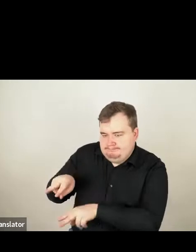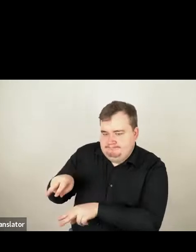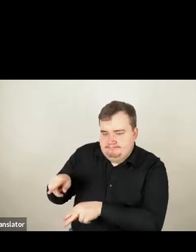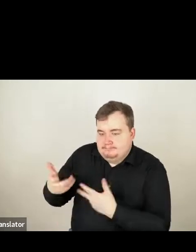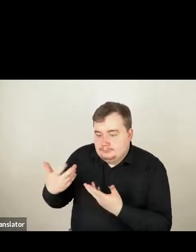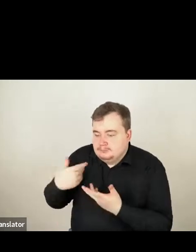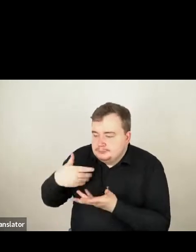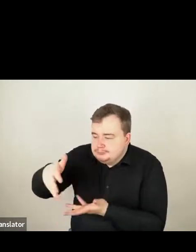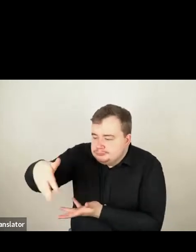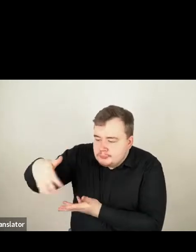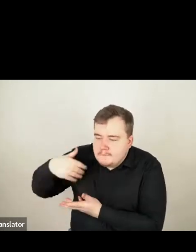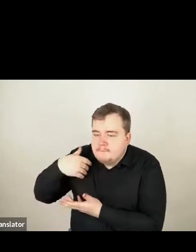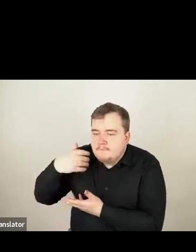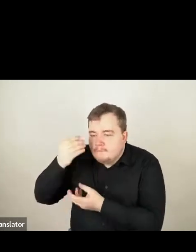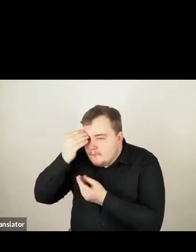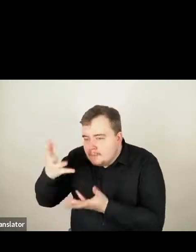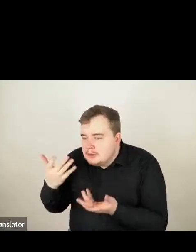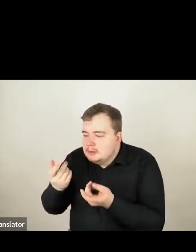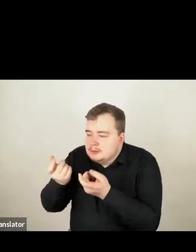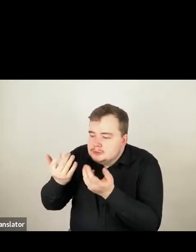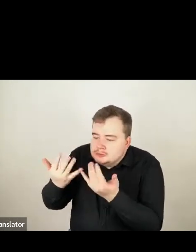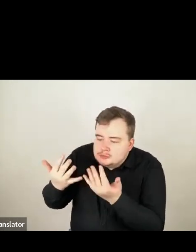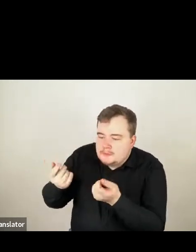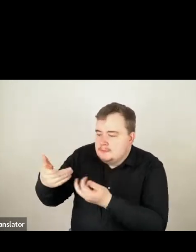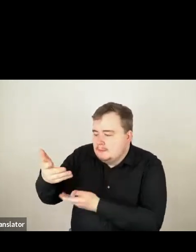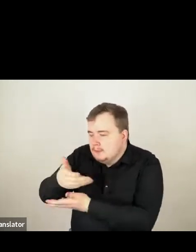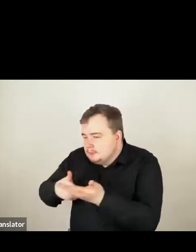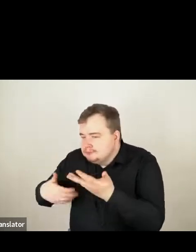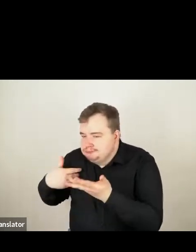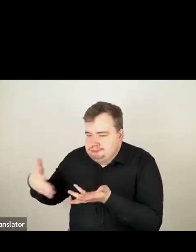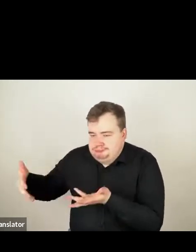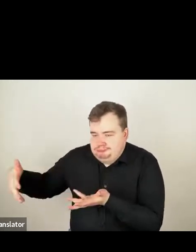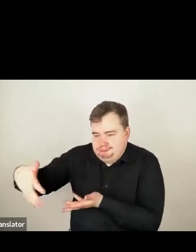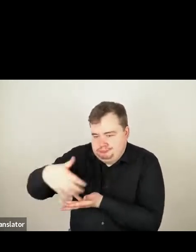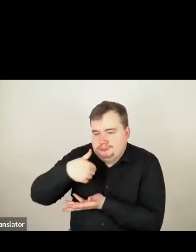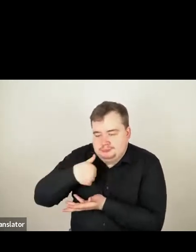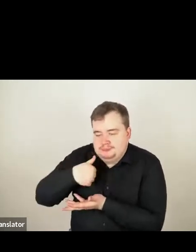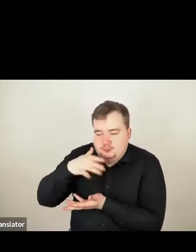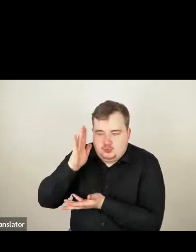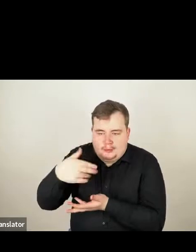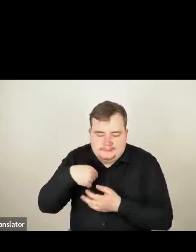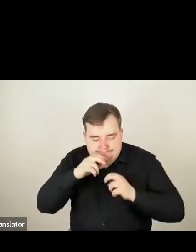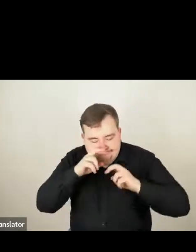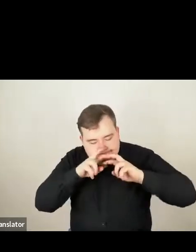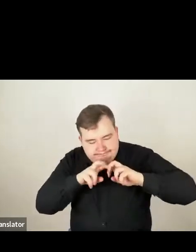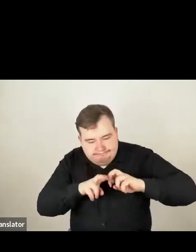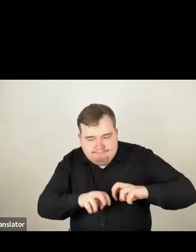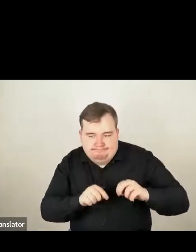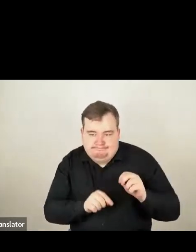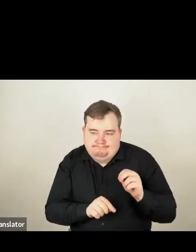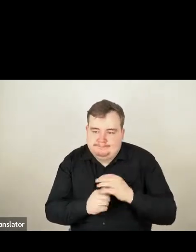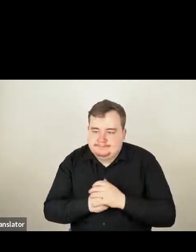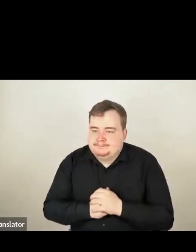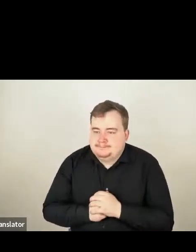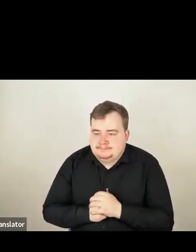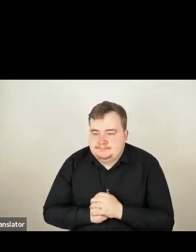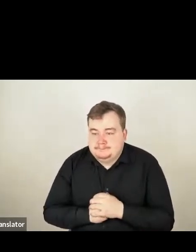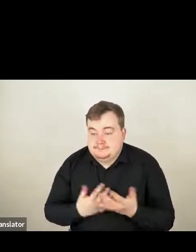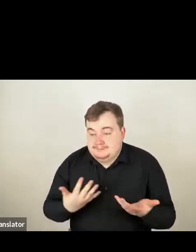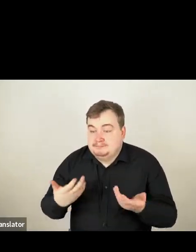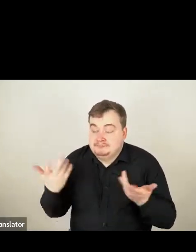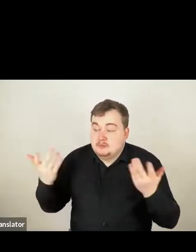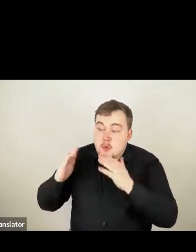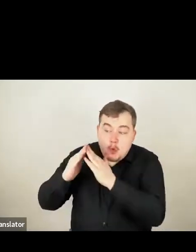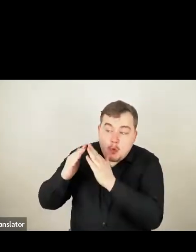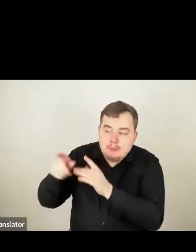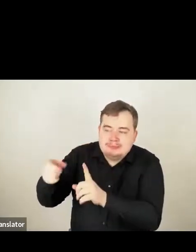somehow some people do analyze as the number of the domestic violence is increased because we see we